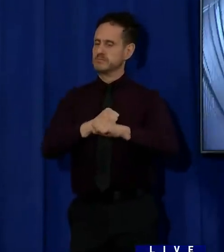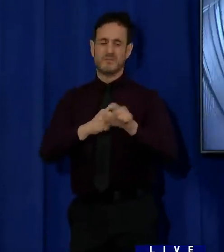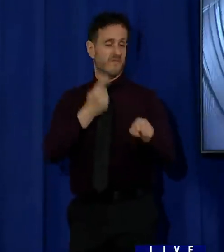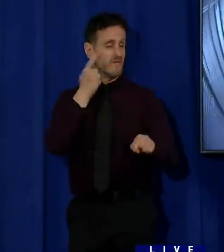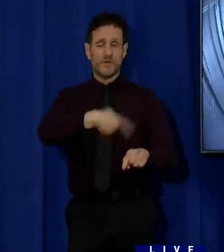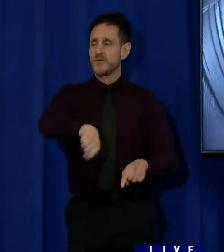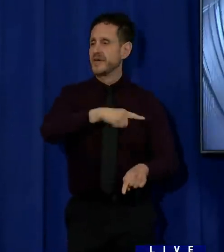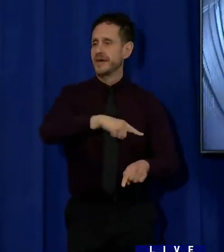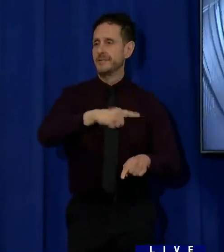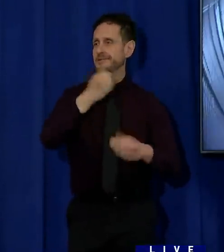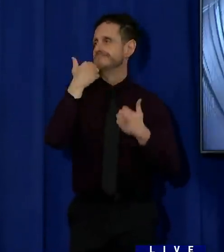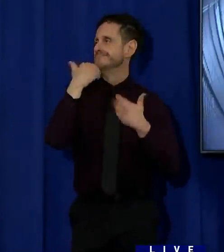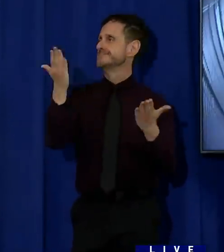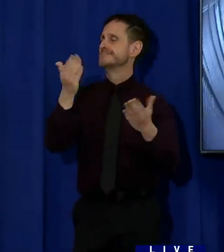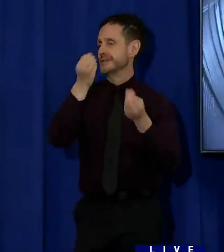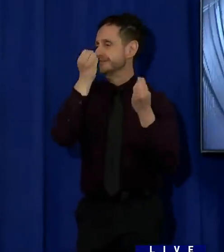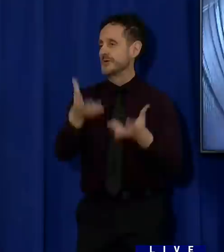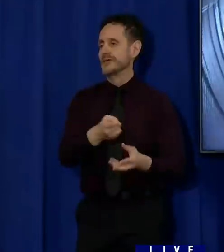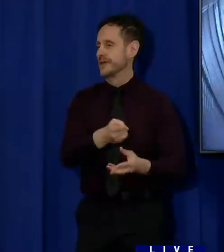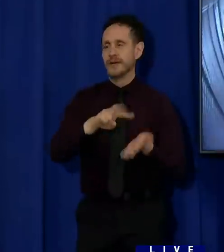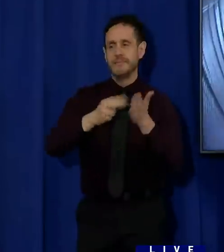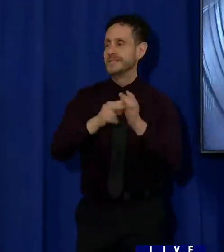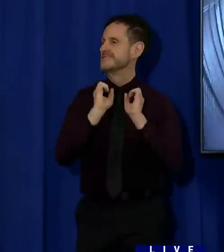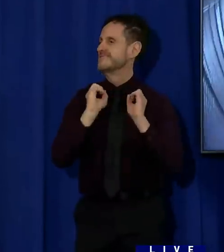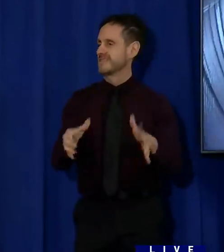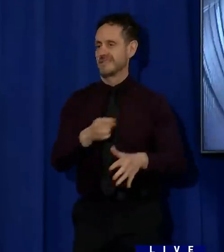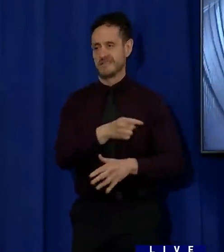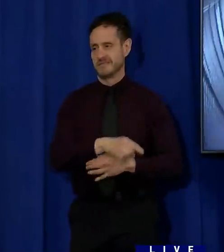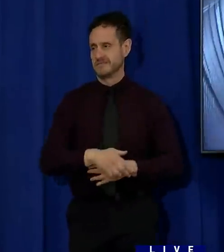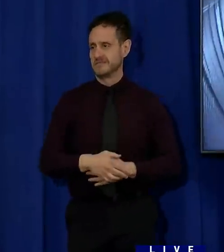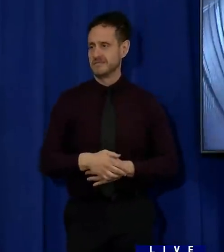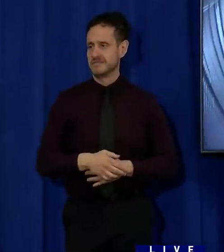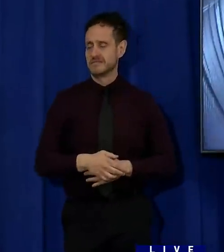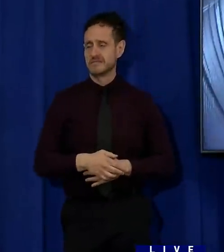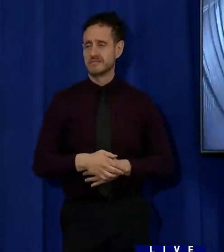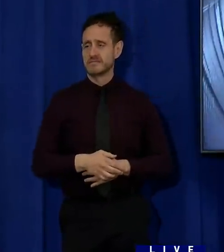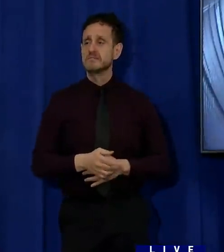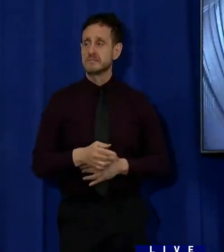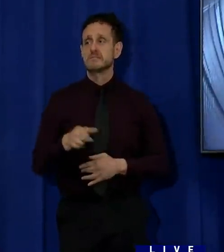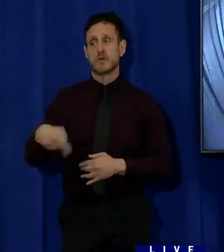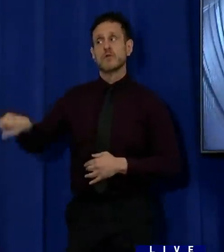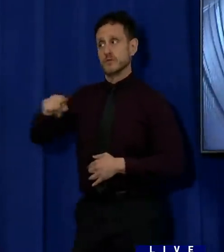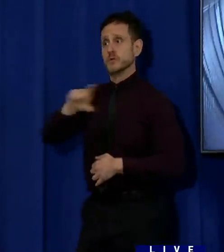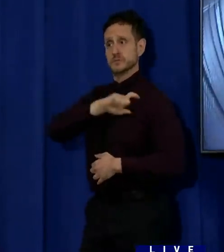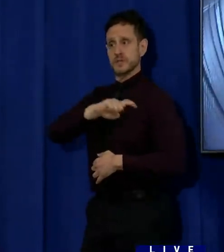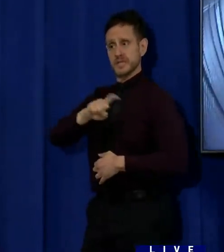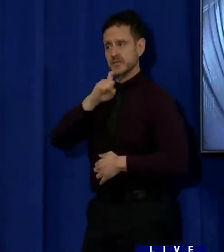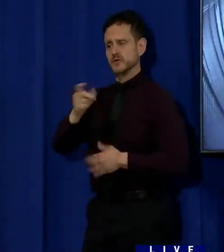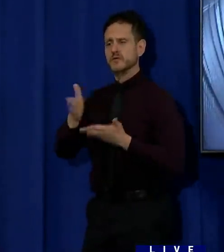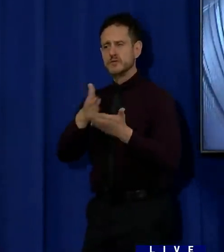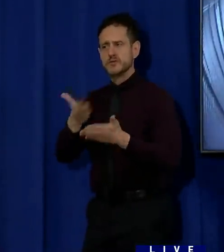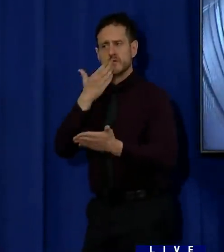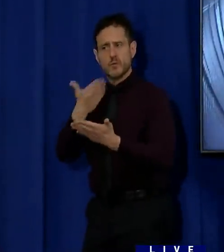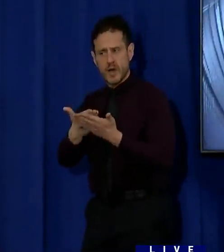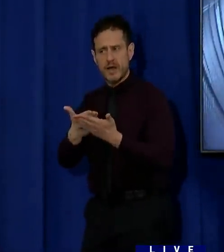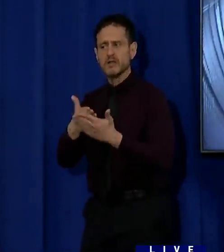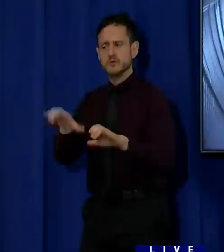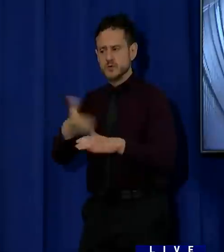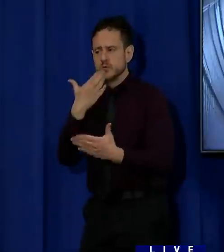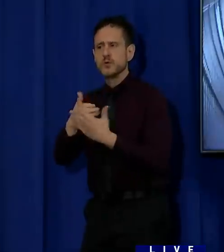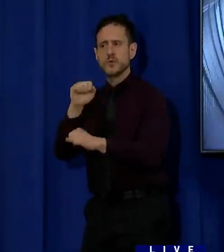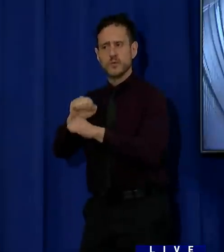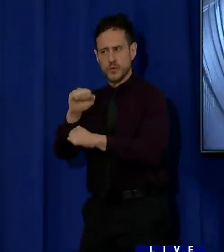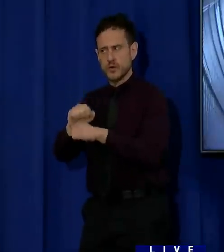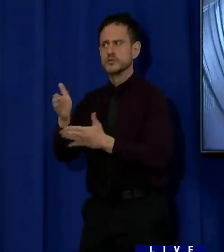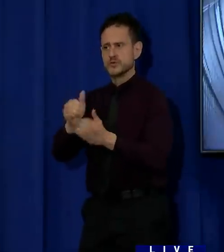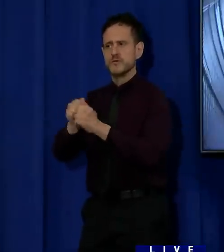nothing, absolutely nothing to them. Those that have honorably served this department in the past and those that will serve